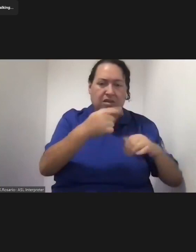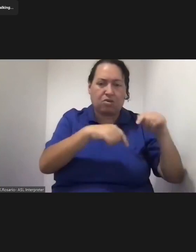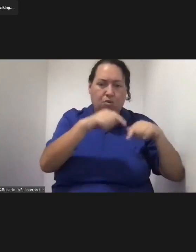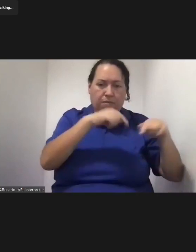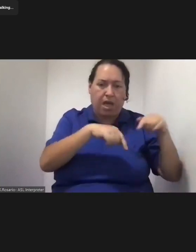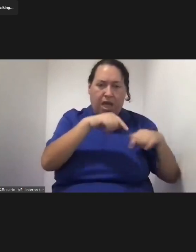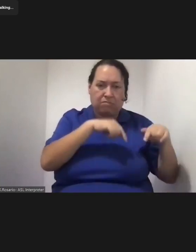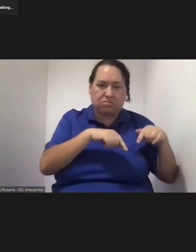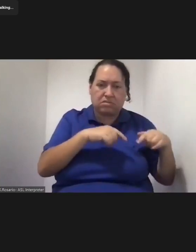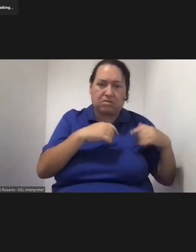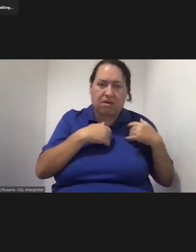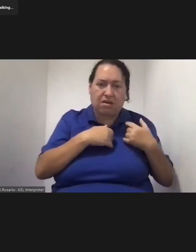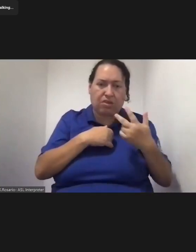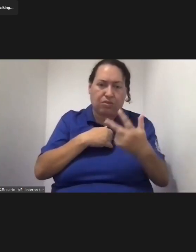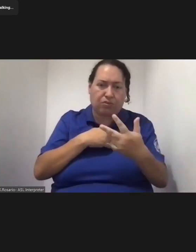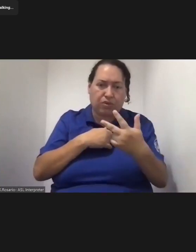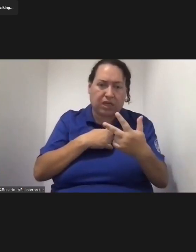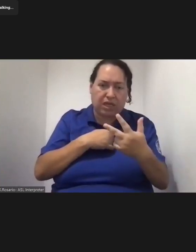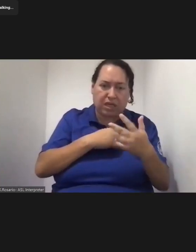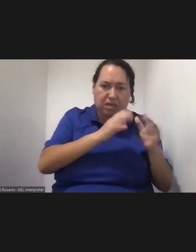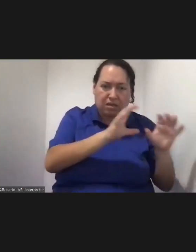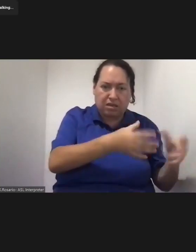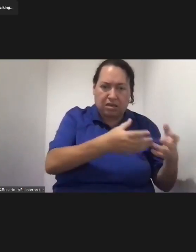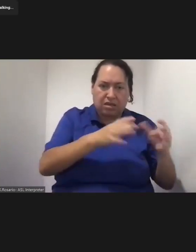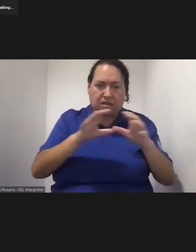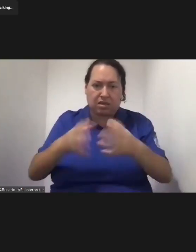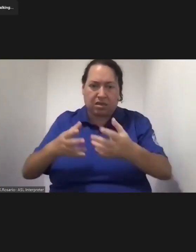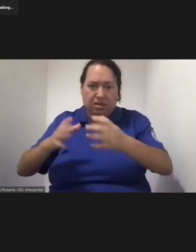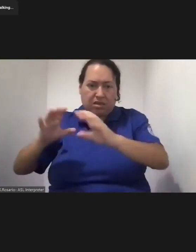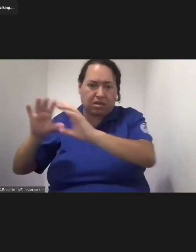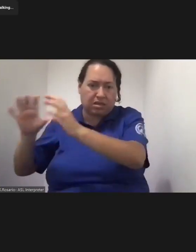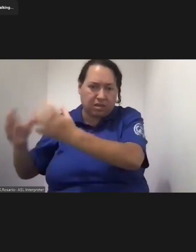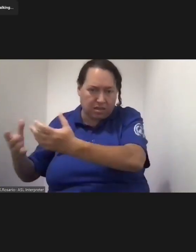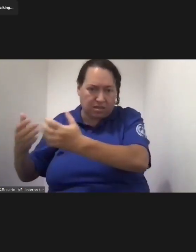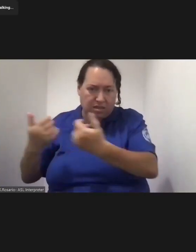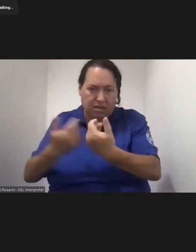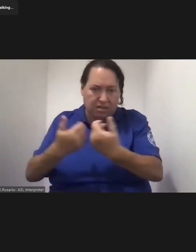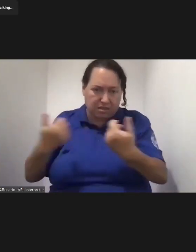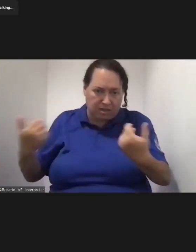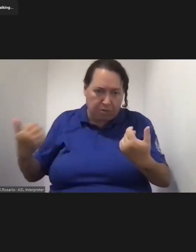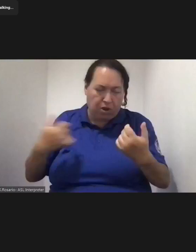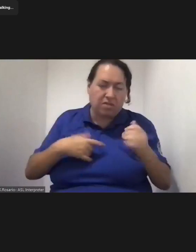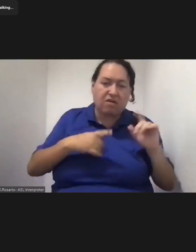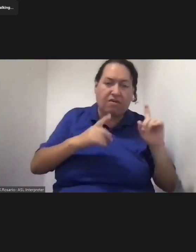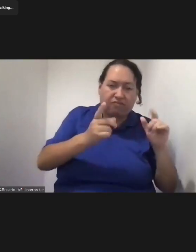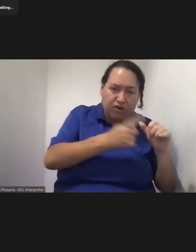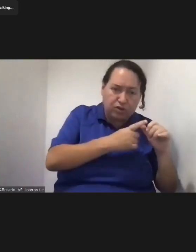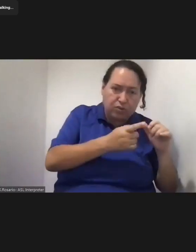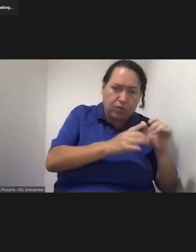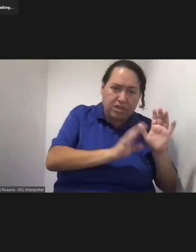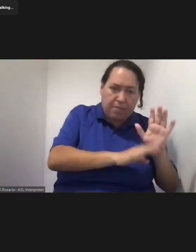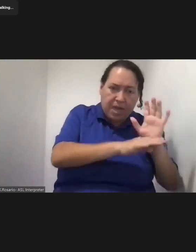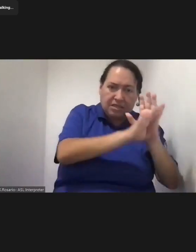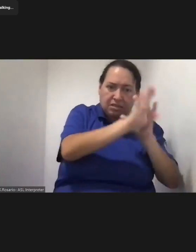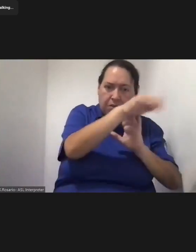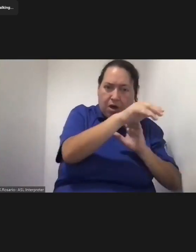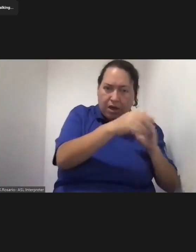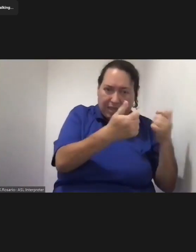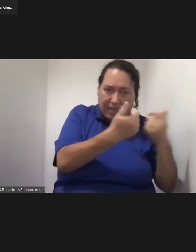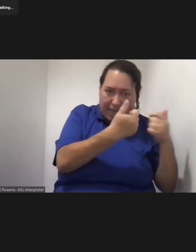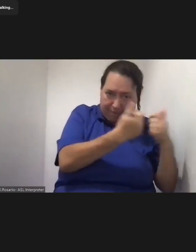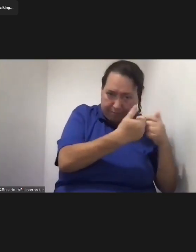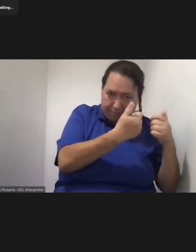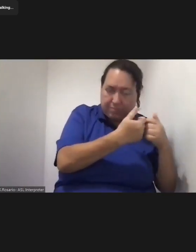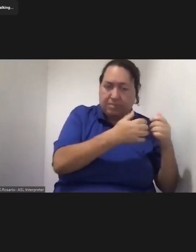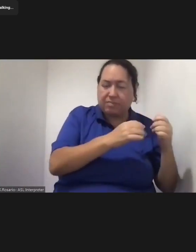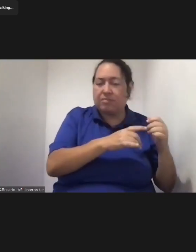are three separate clusters, right? That started, for the first one was the basketball game, and then that group went to